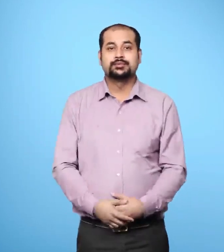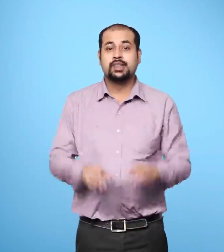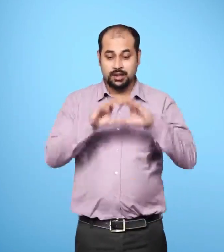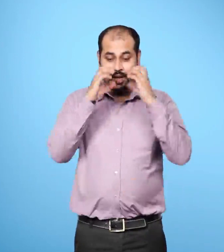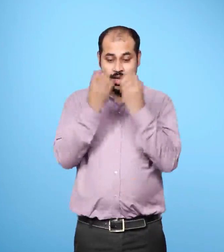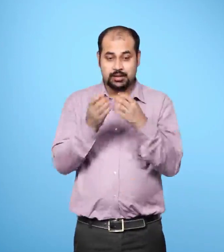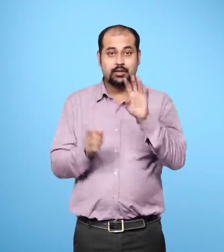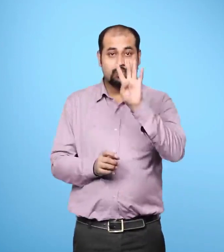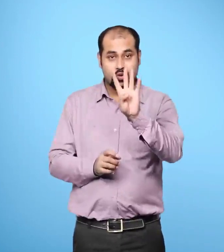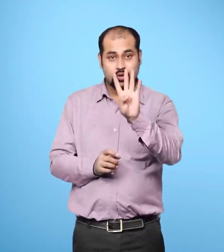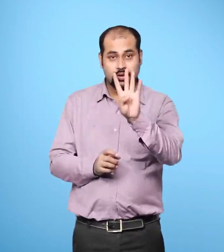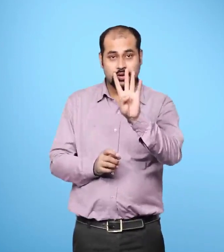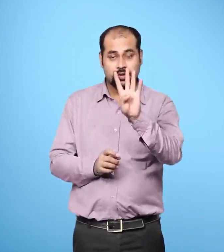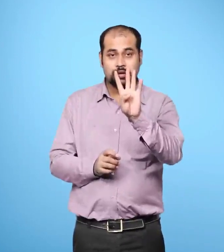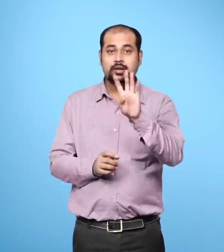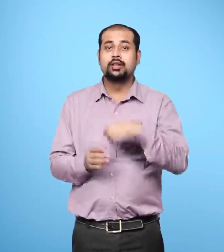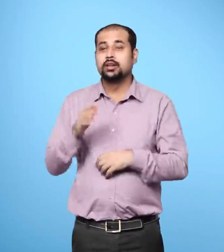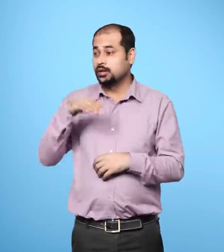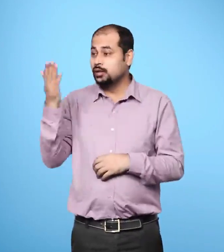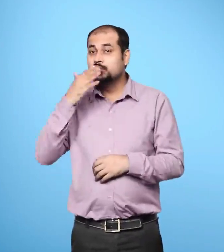Class 4, 54.